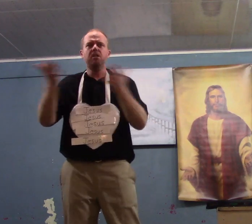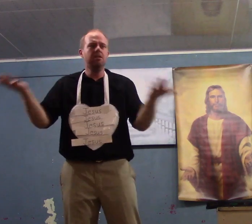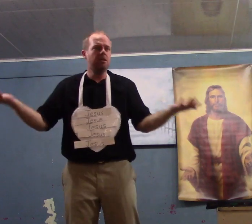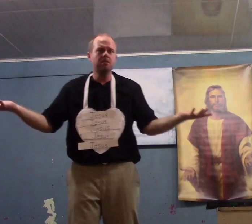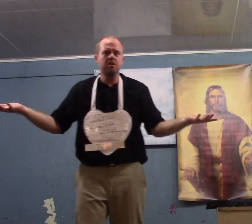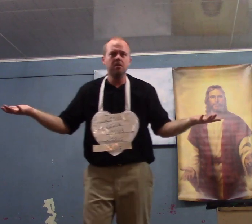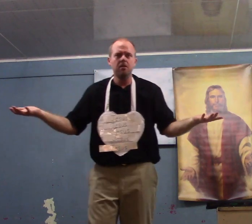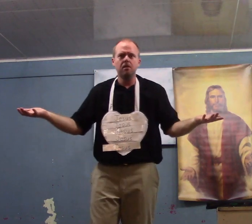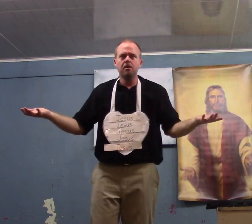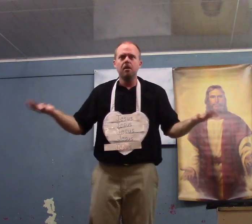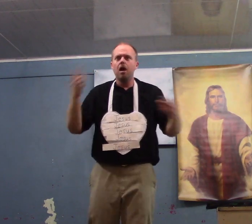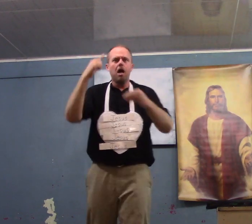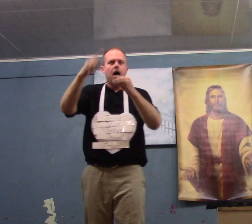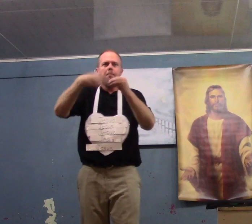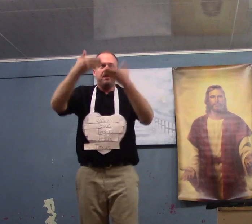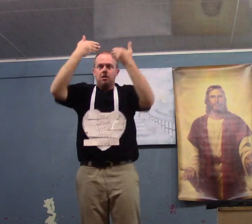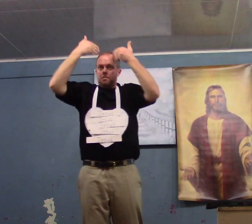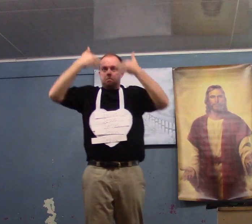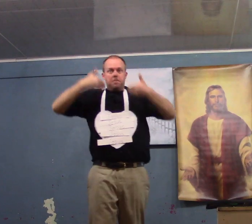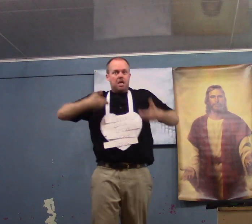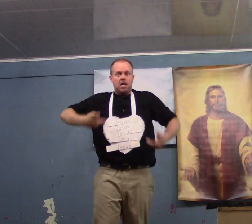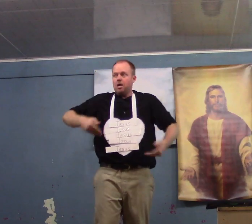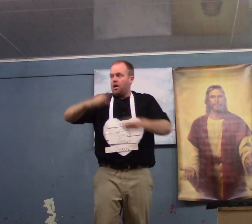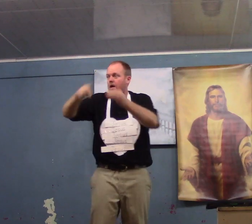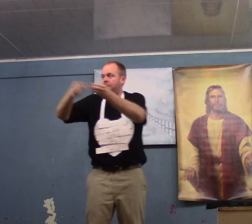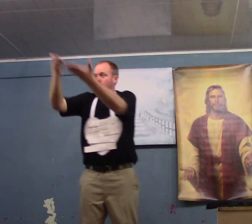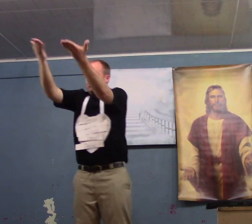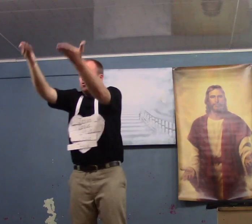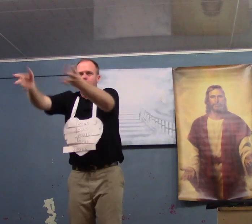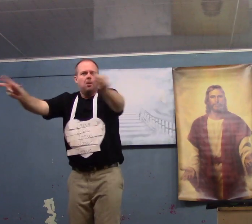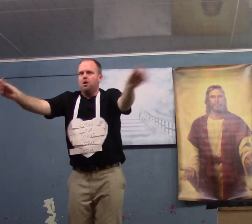But now, when Jesus is everything, if it's not about me,